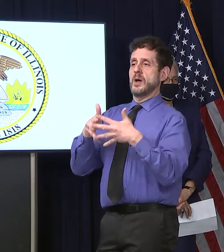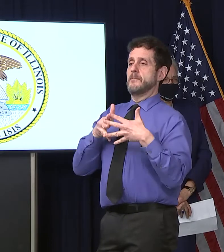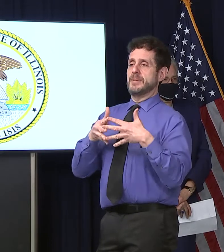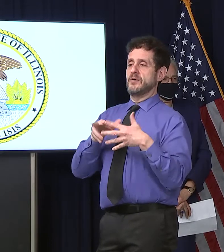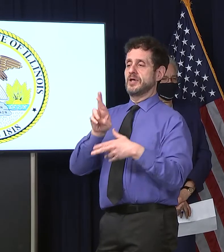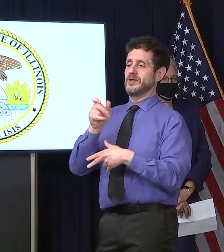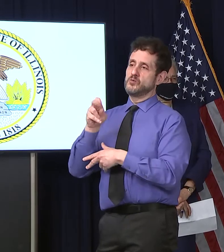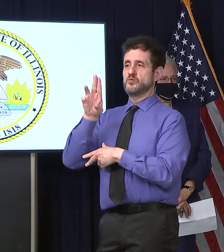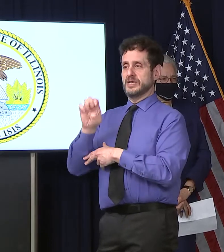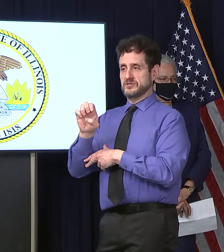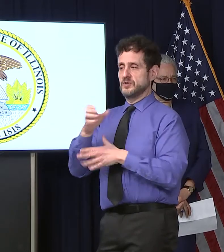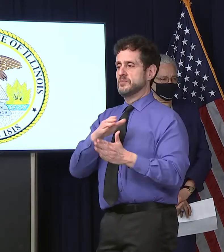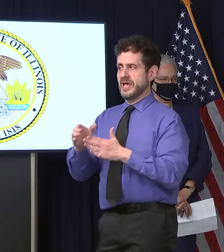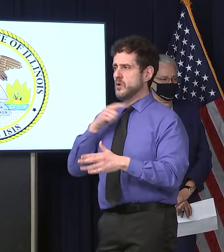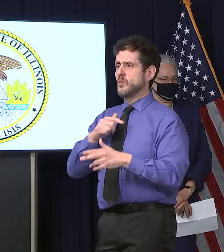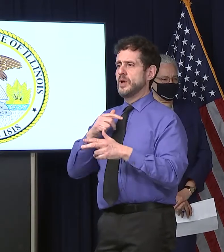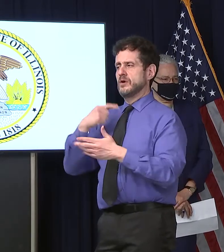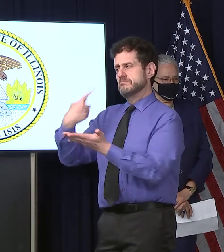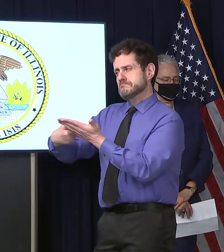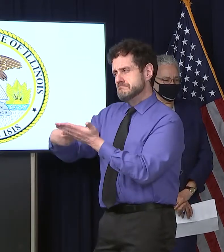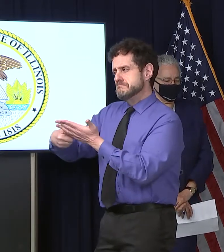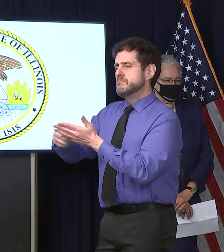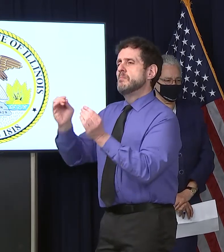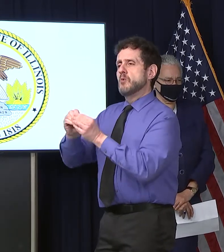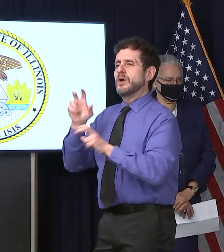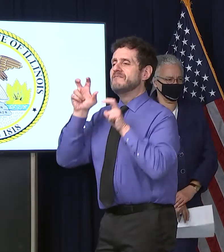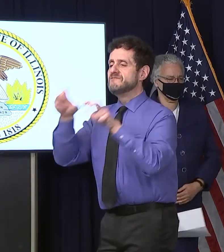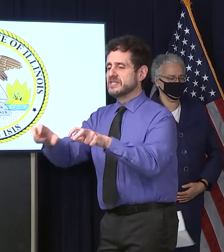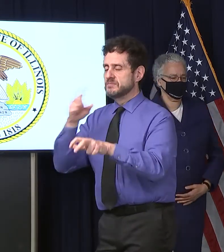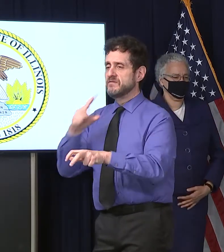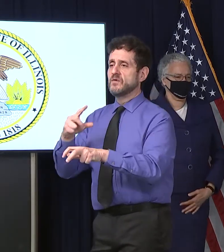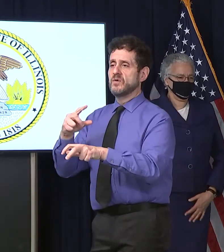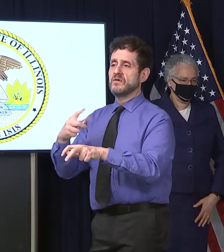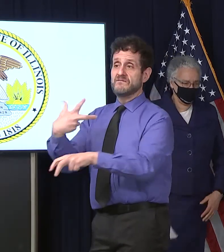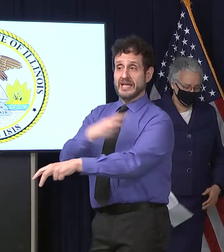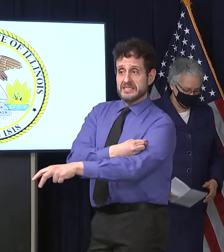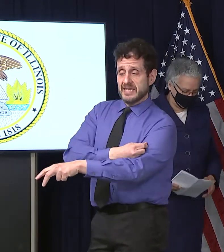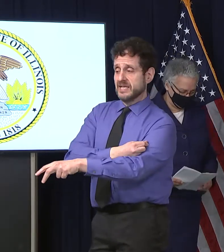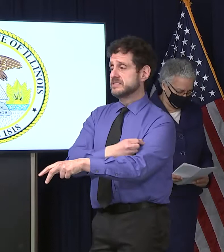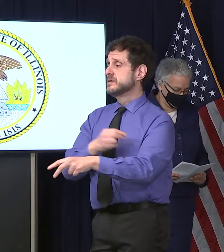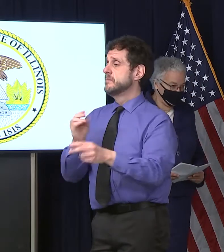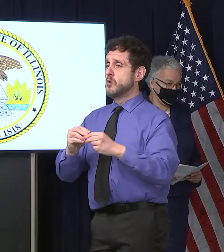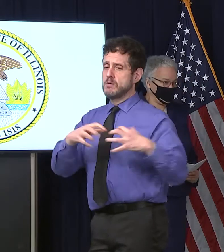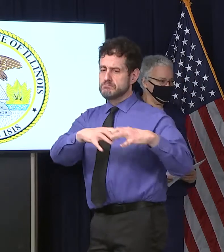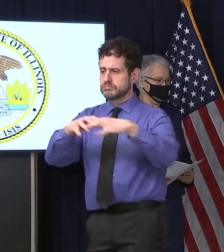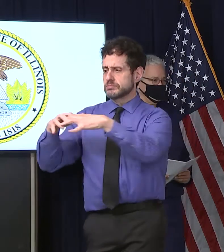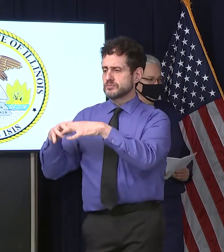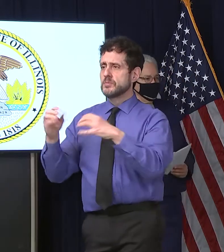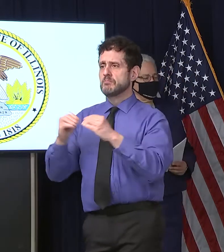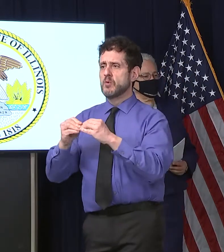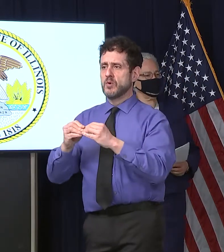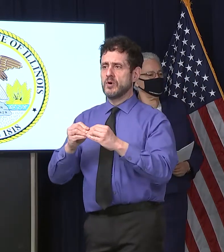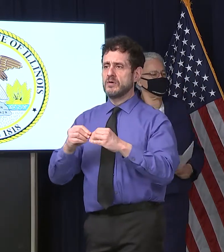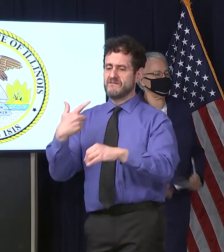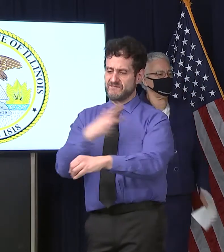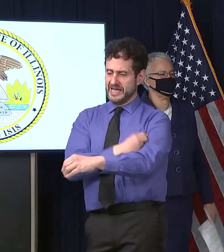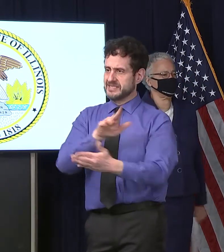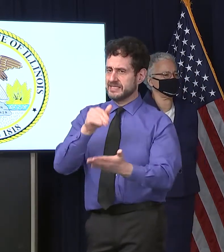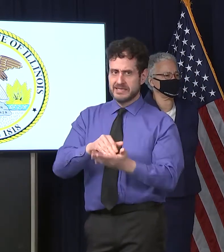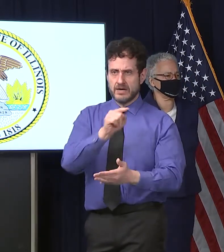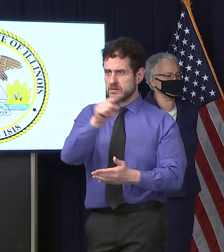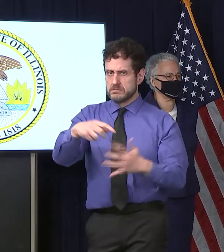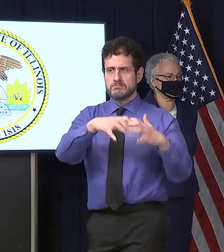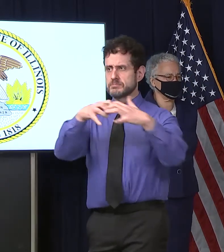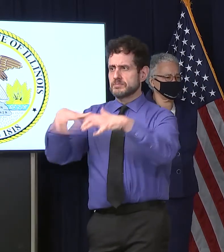even more investment in vaccines and distribution centers just like this one. The faster we can get people